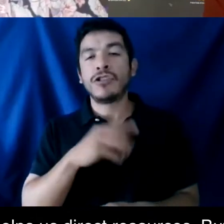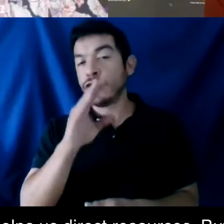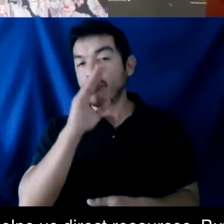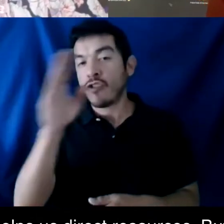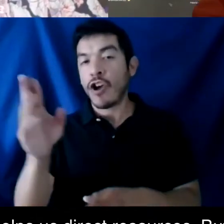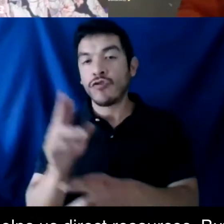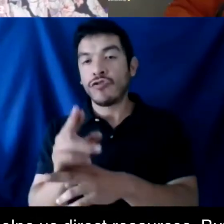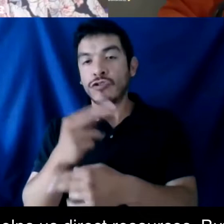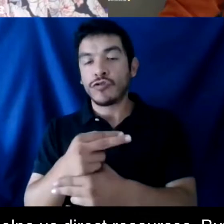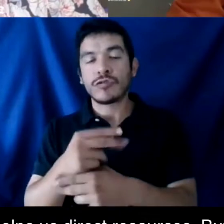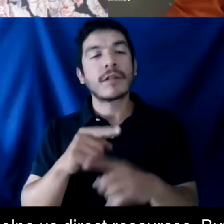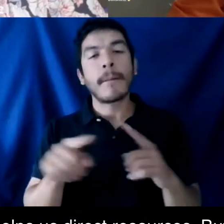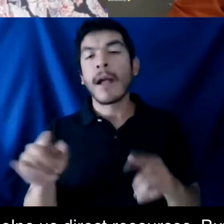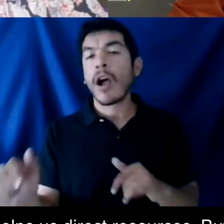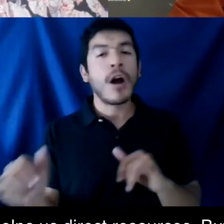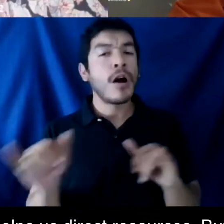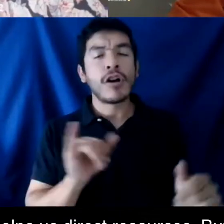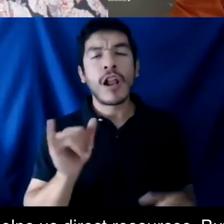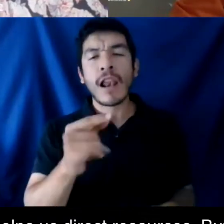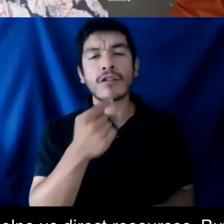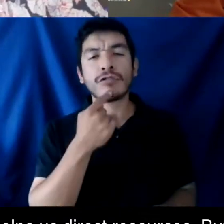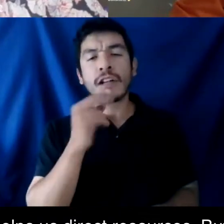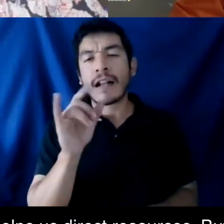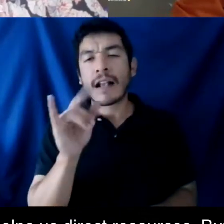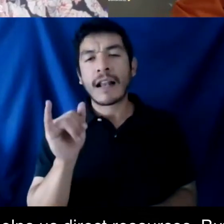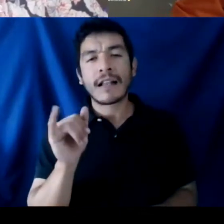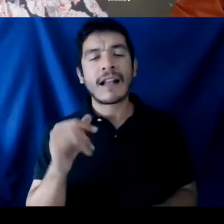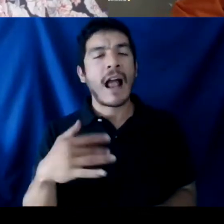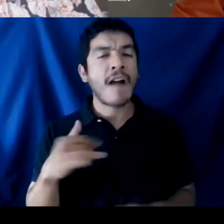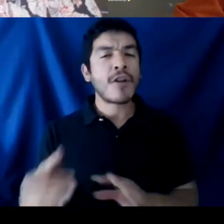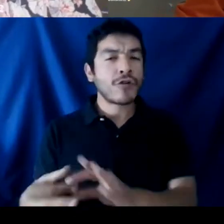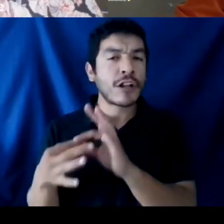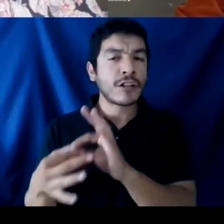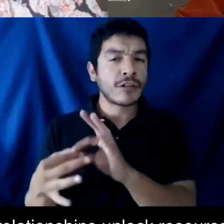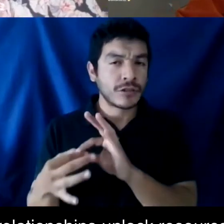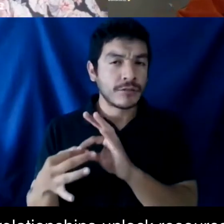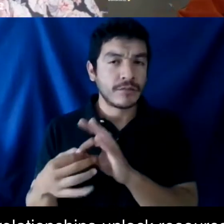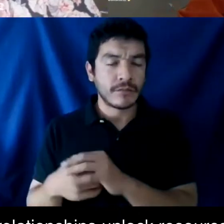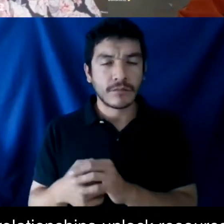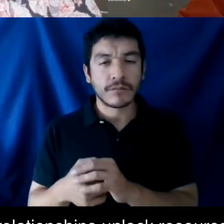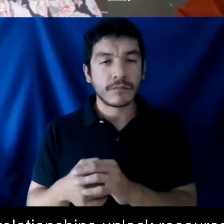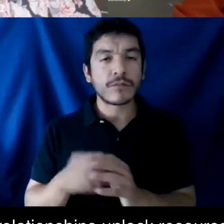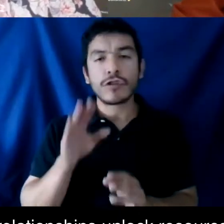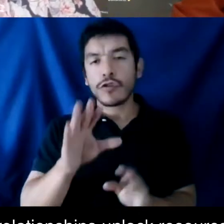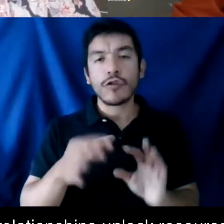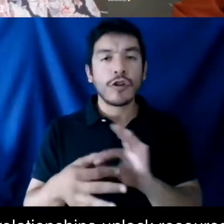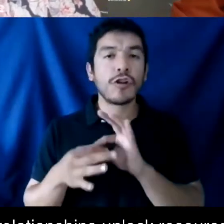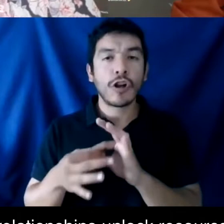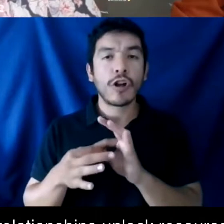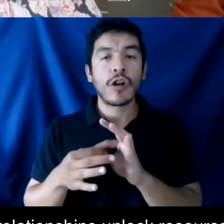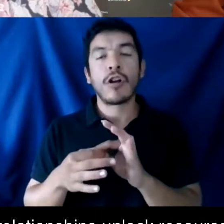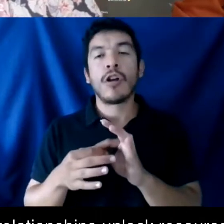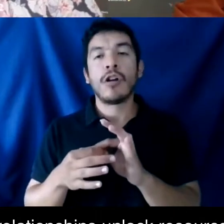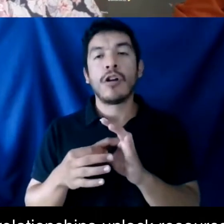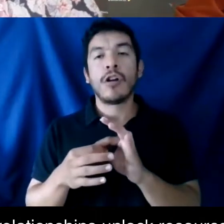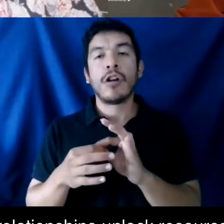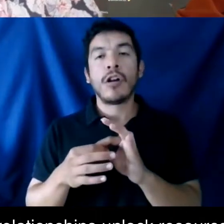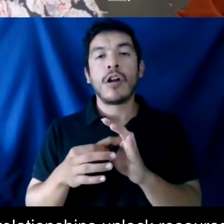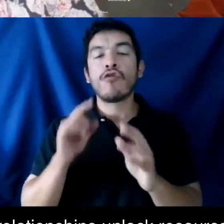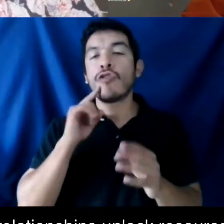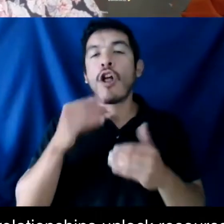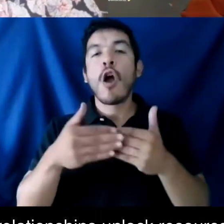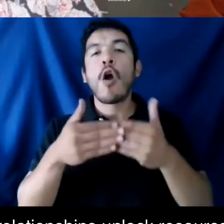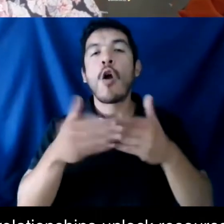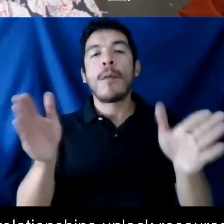But there's also, like you said, Nelly, there's relationships. Your relationships unlock resources as